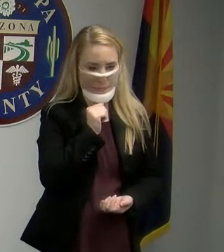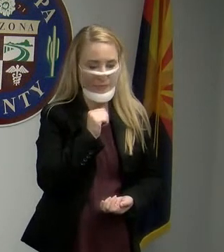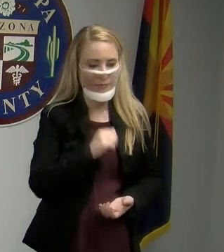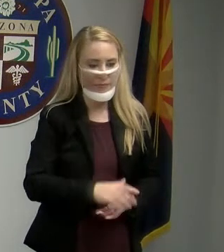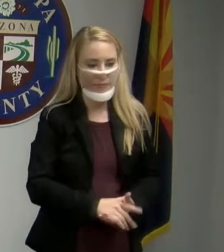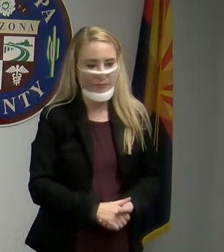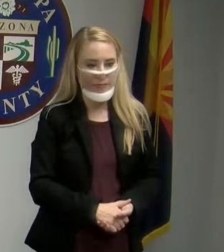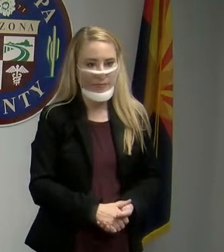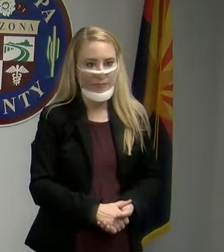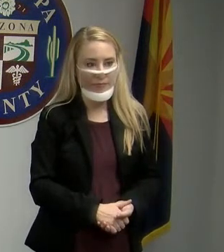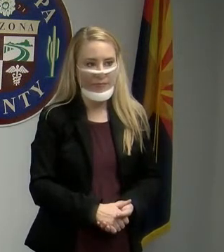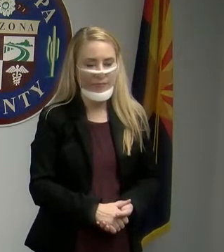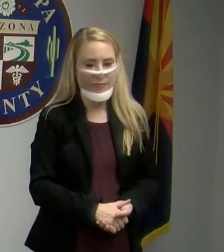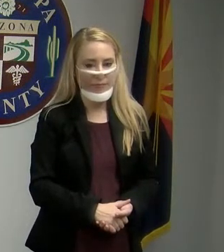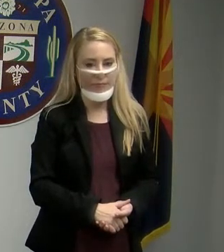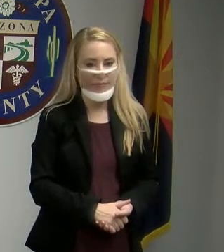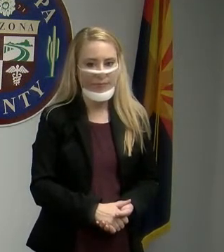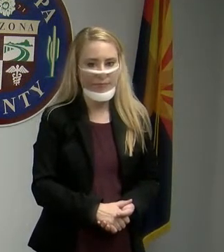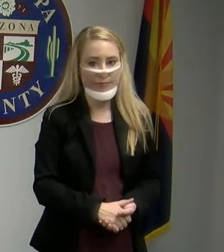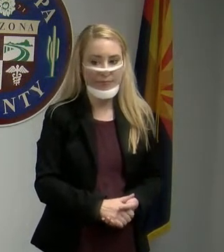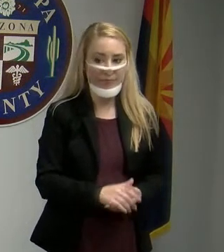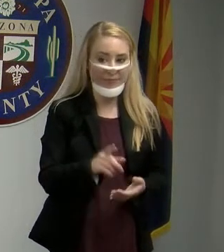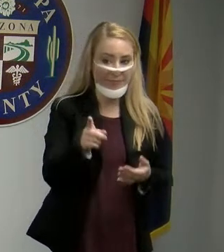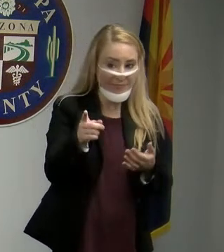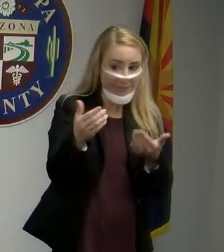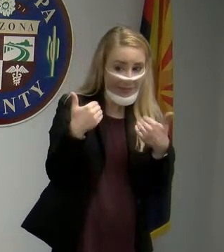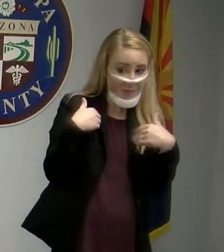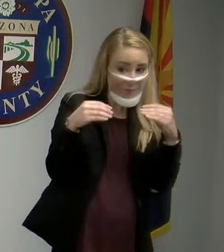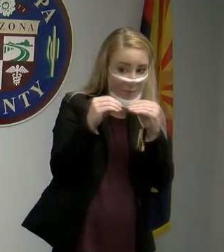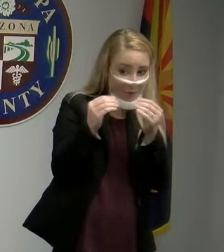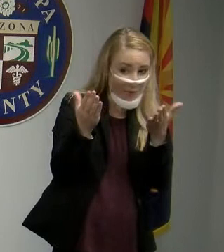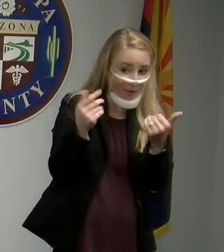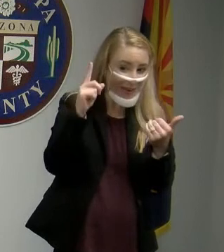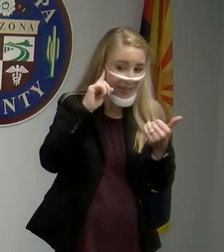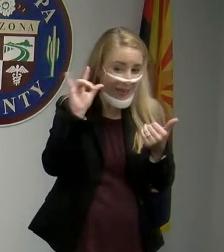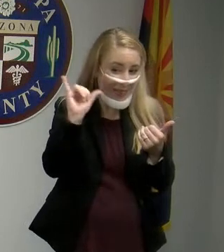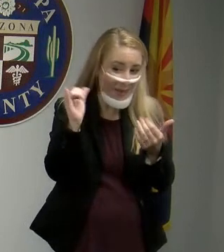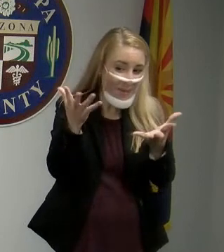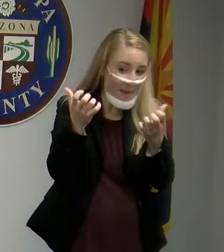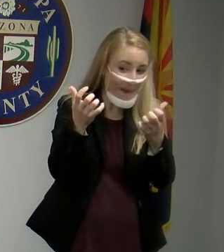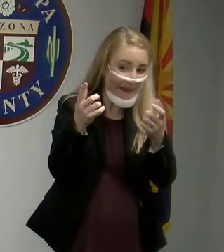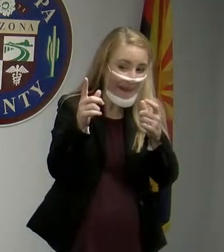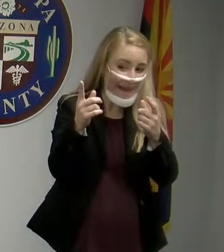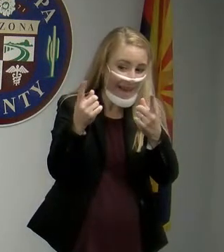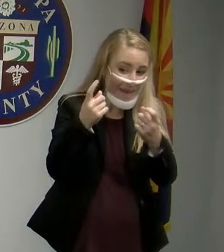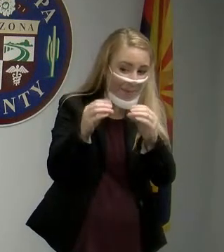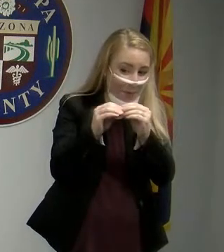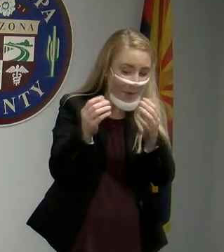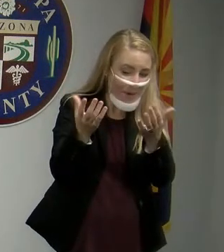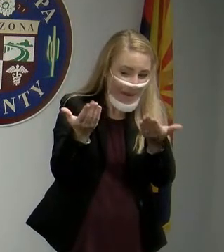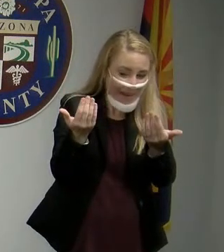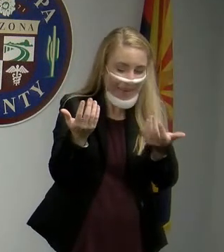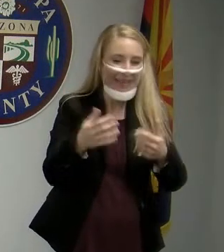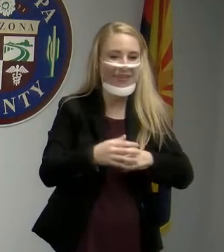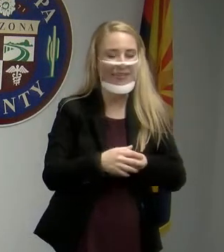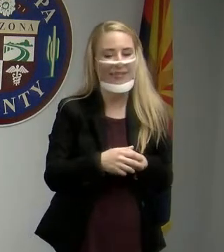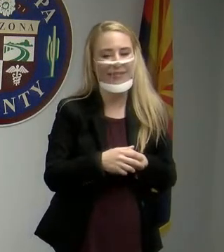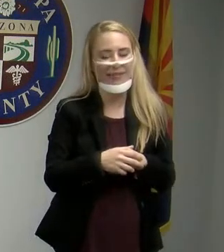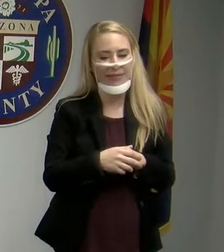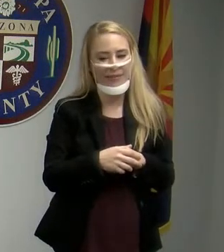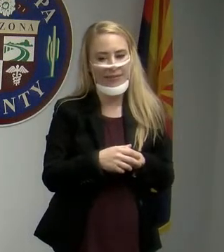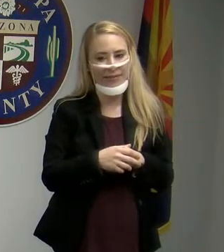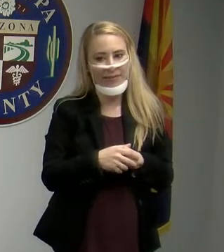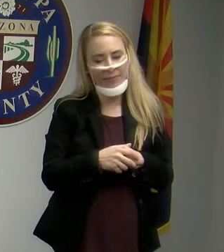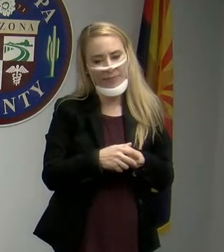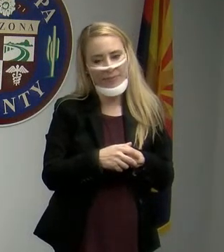Bram, you sounded like you were going farther with that question, Bram, so I'll let you go ahead. Yeah, just a question. This